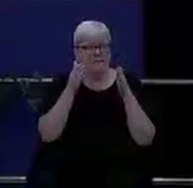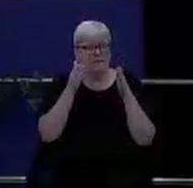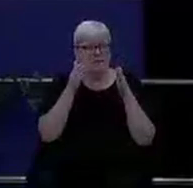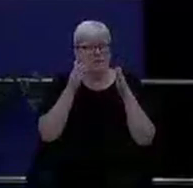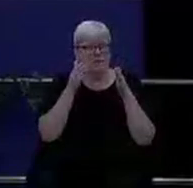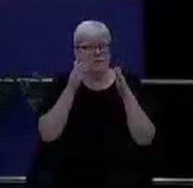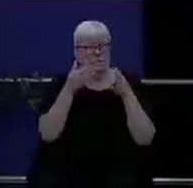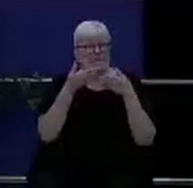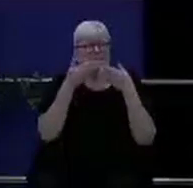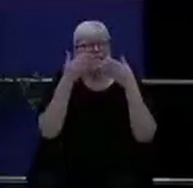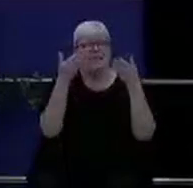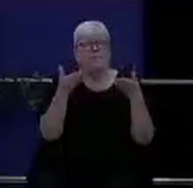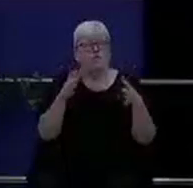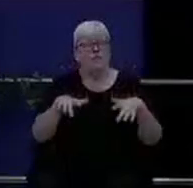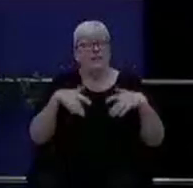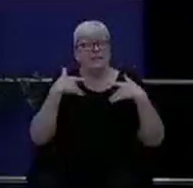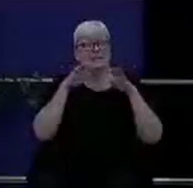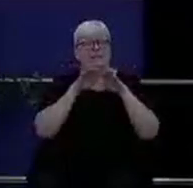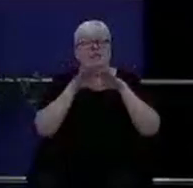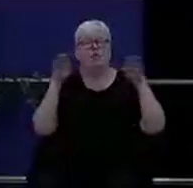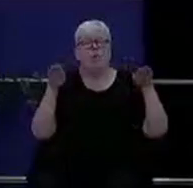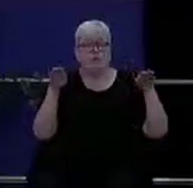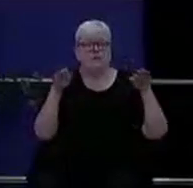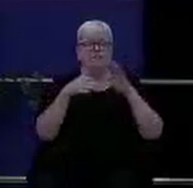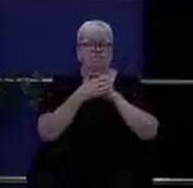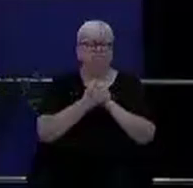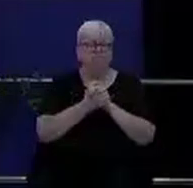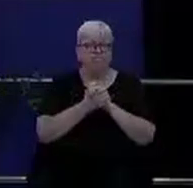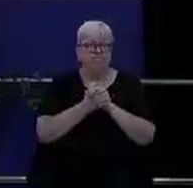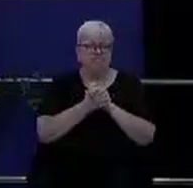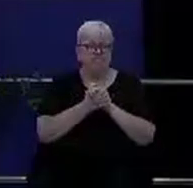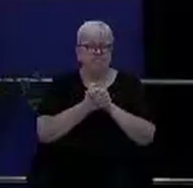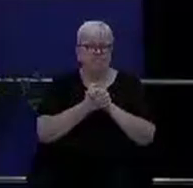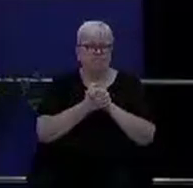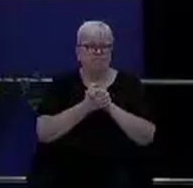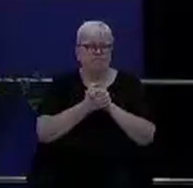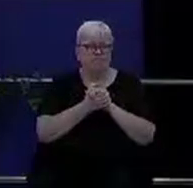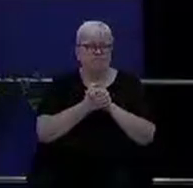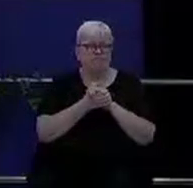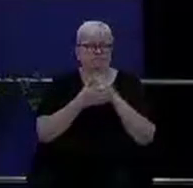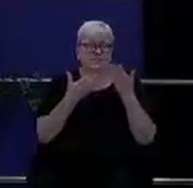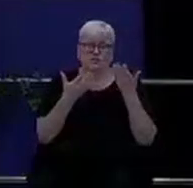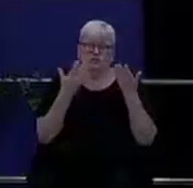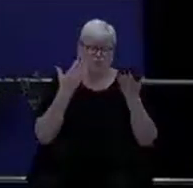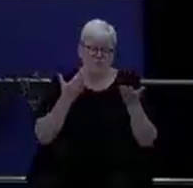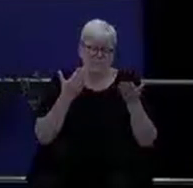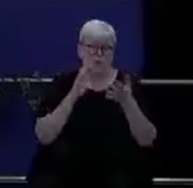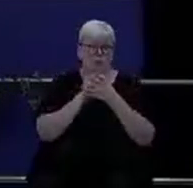It gives you a sense of equality in the world, which really is the only hopeful thing, I